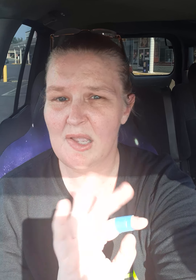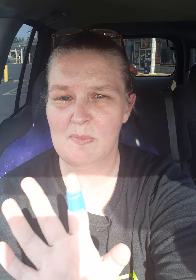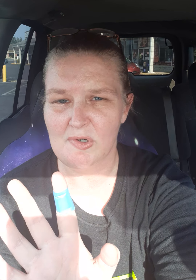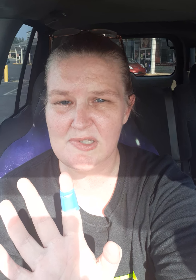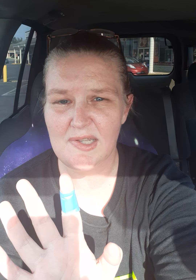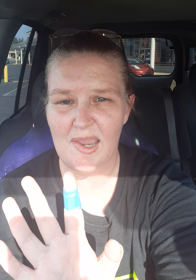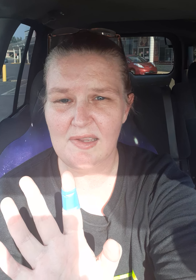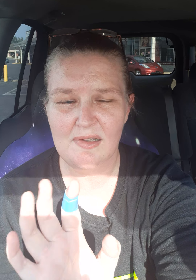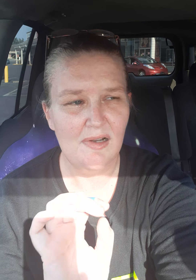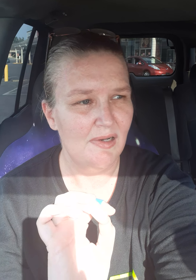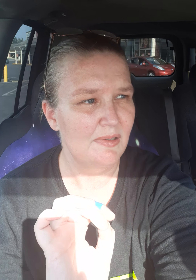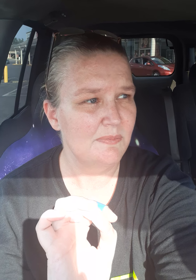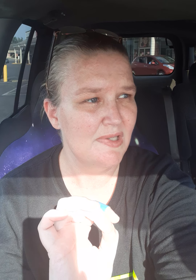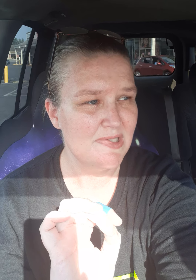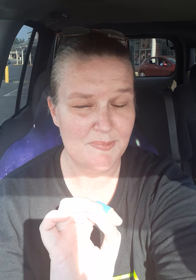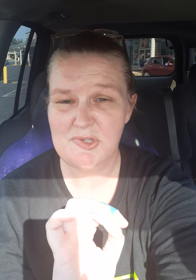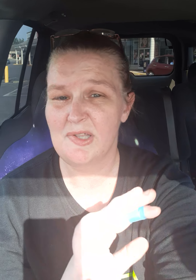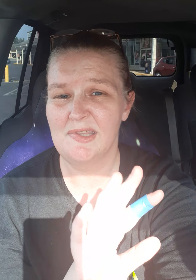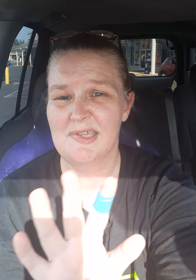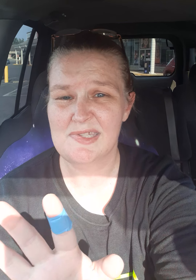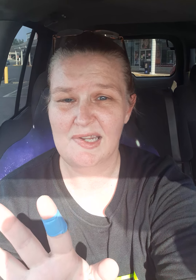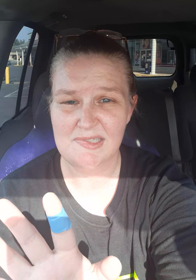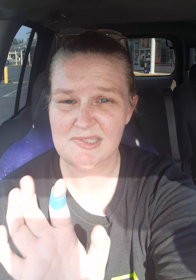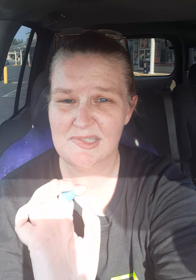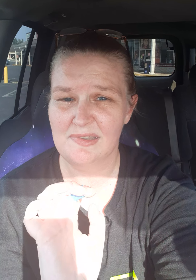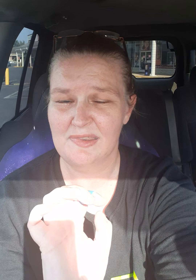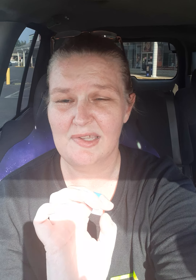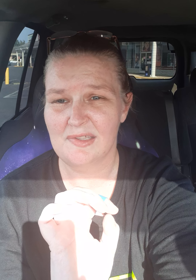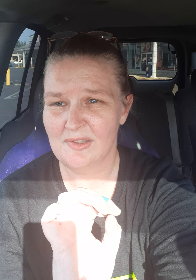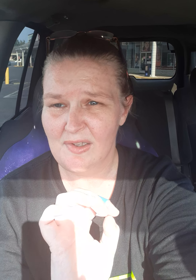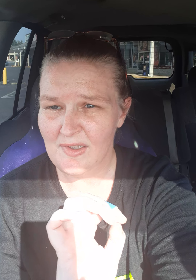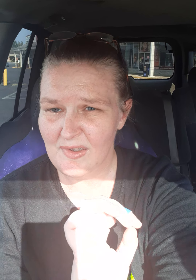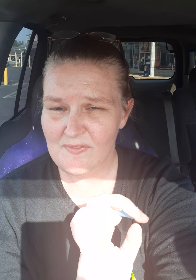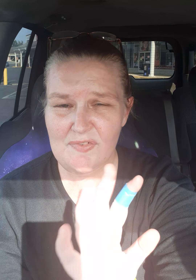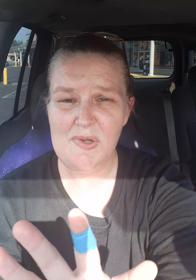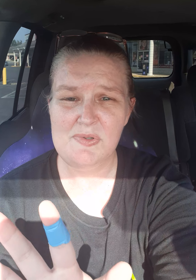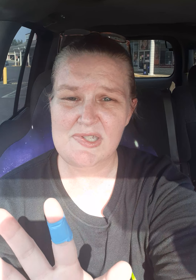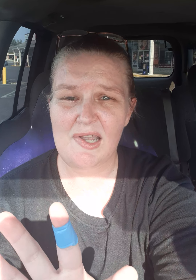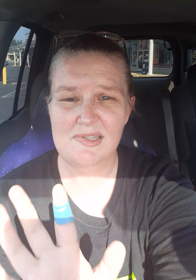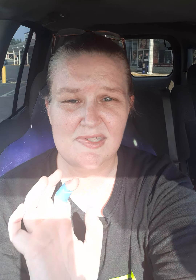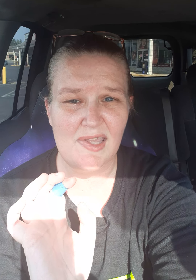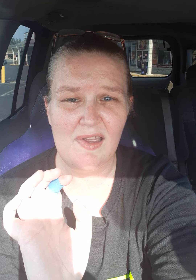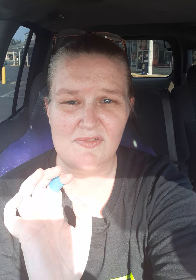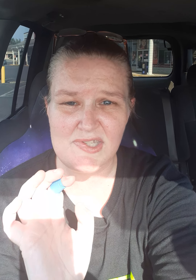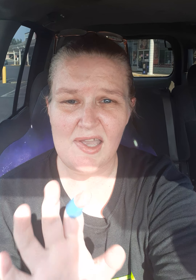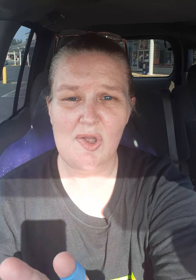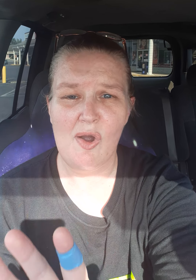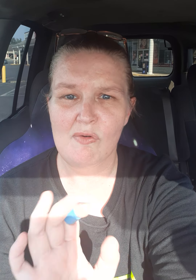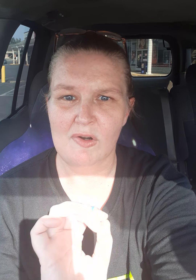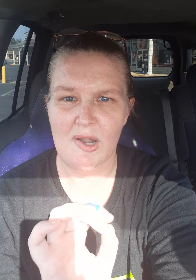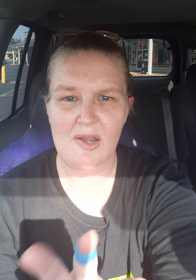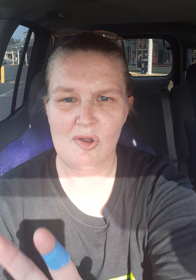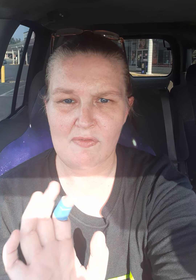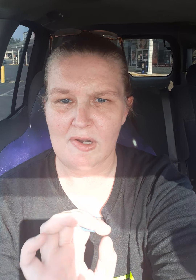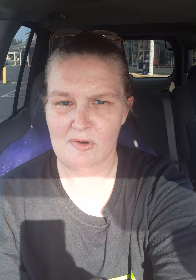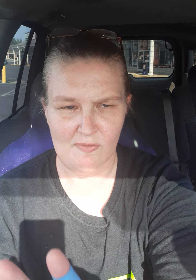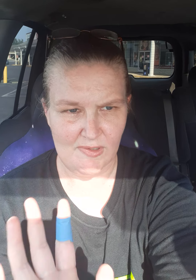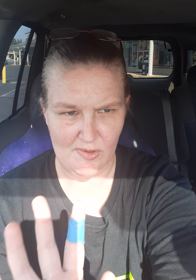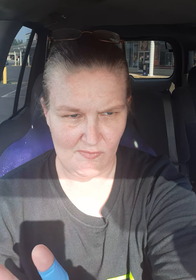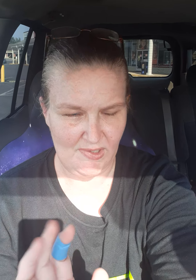lot more today. Especially the signs, the few signs that I've said over and over and over and over